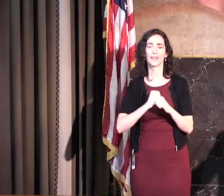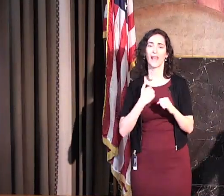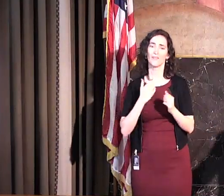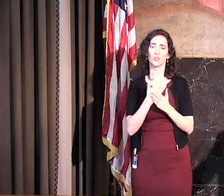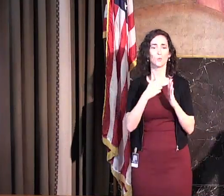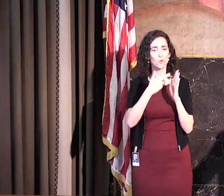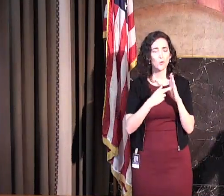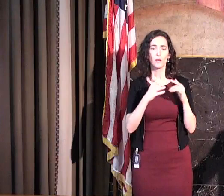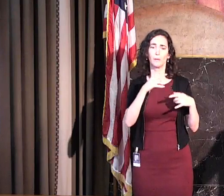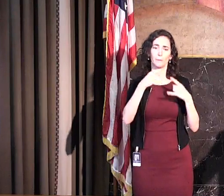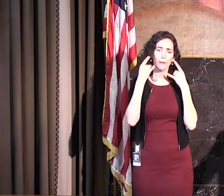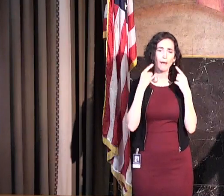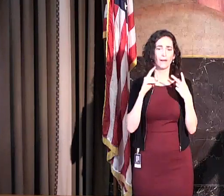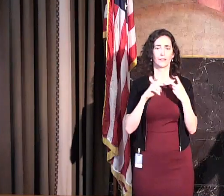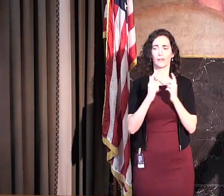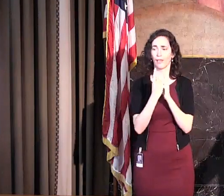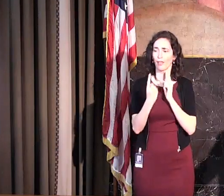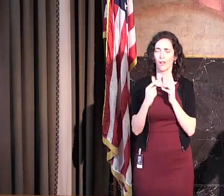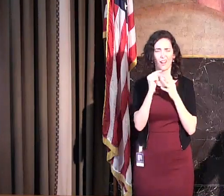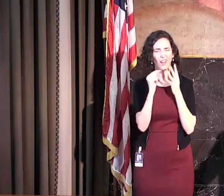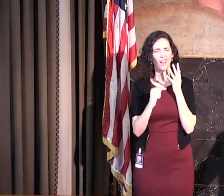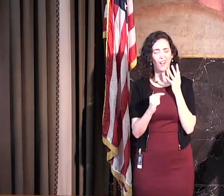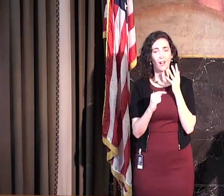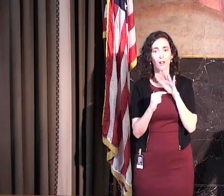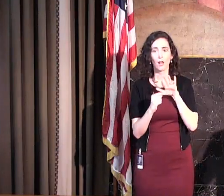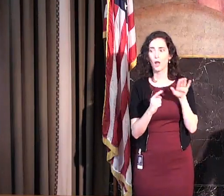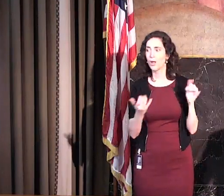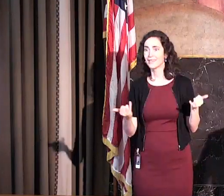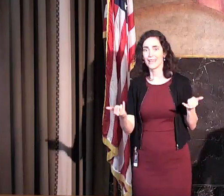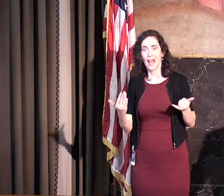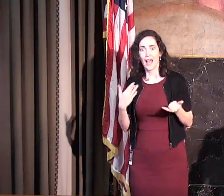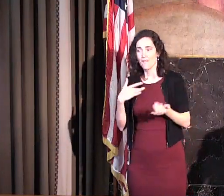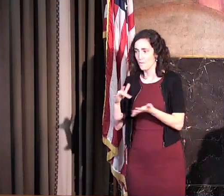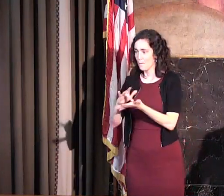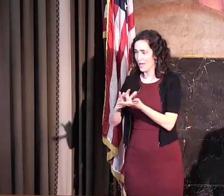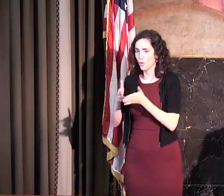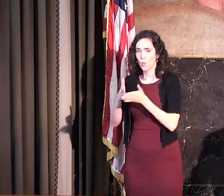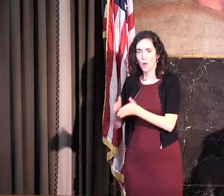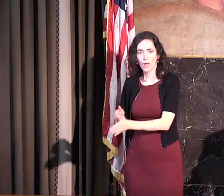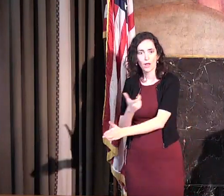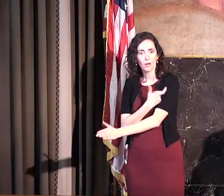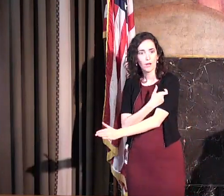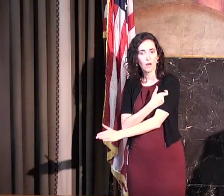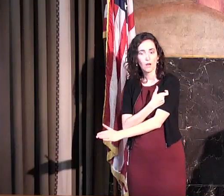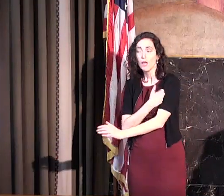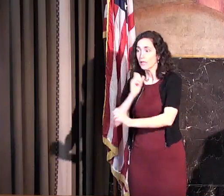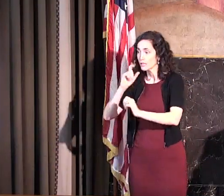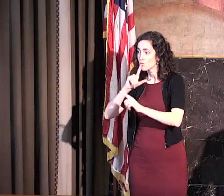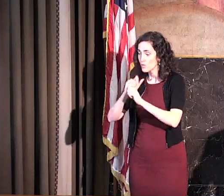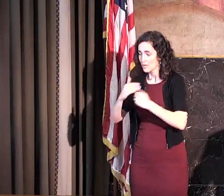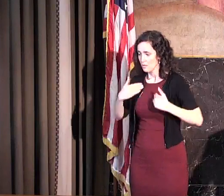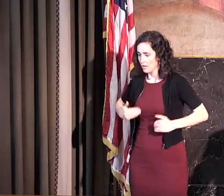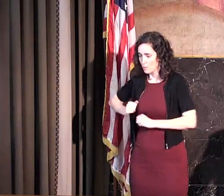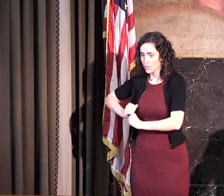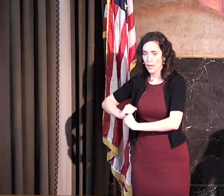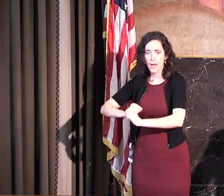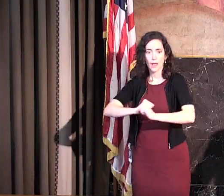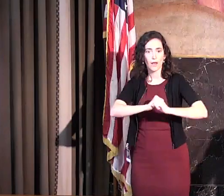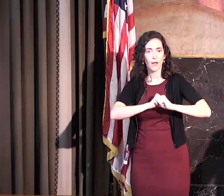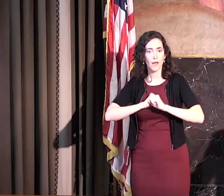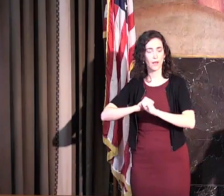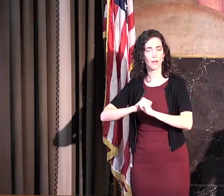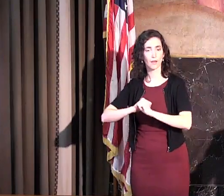spread. And now we actually have medical measures that actually protect people and